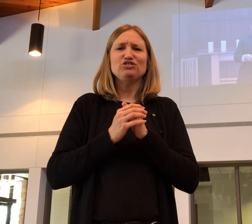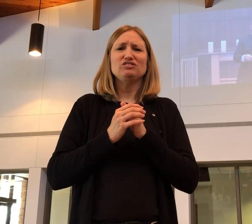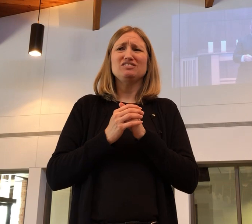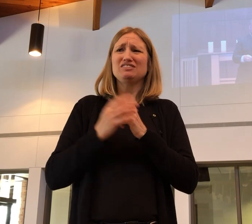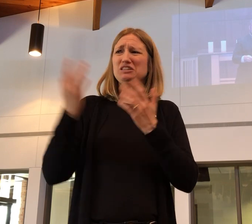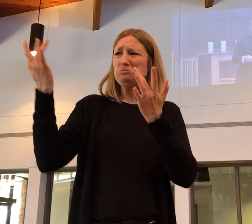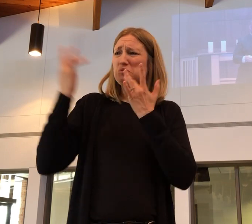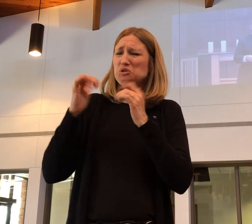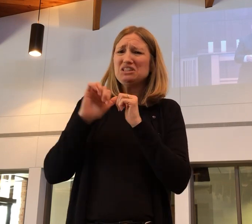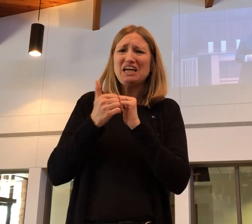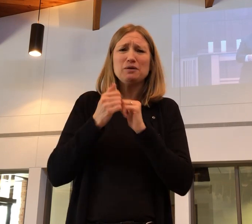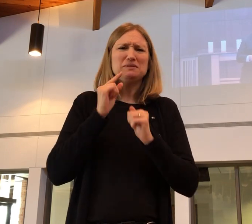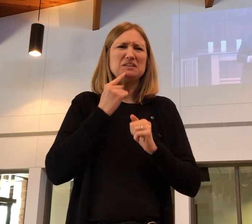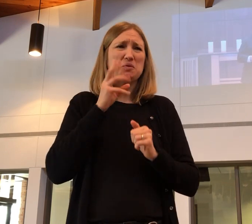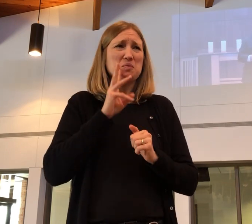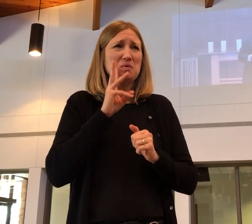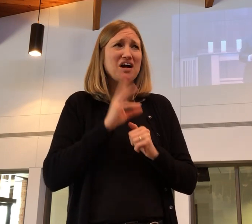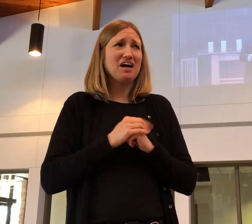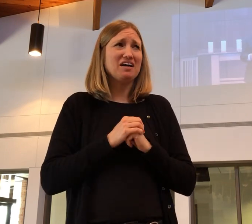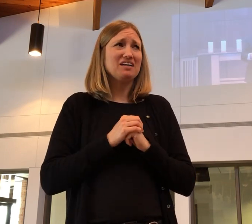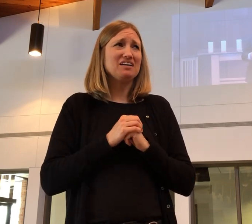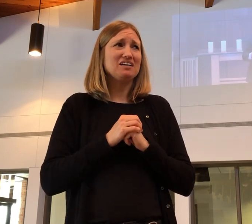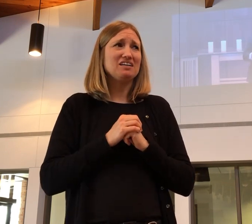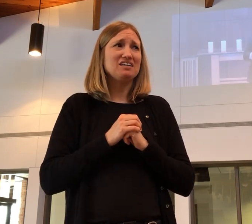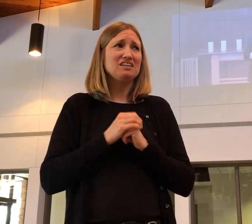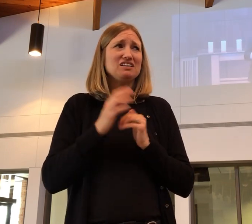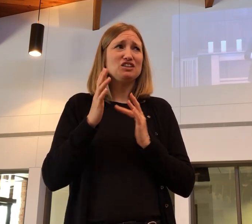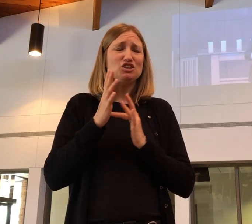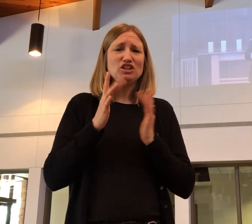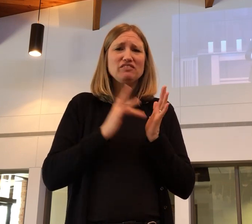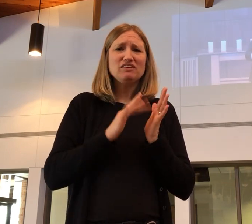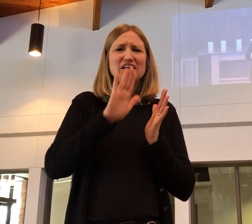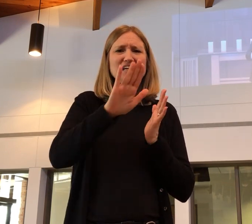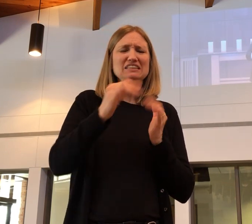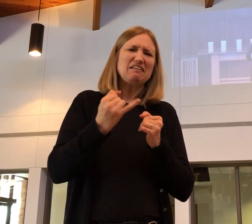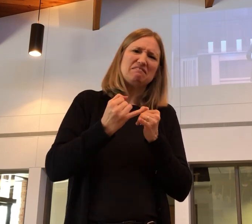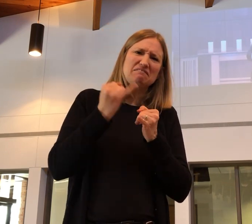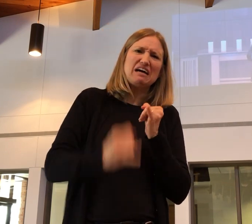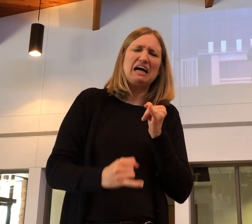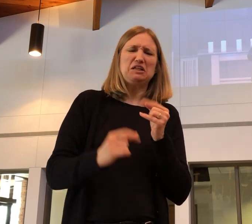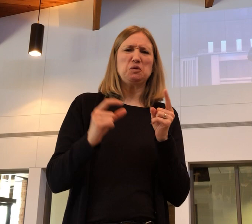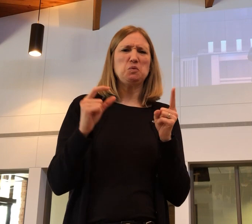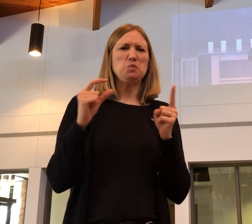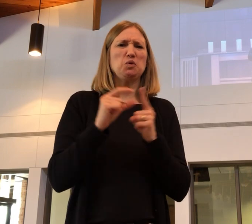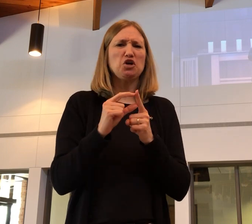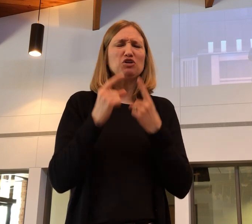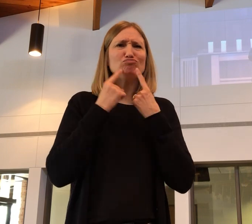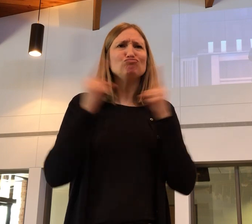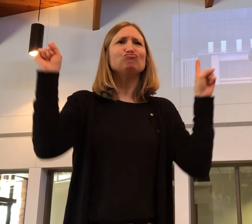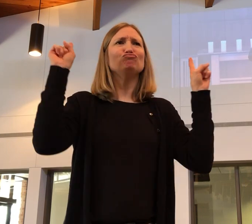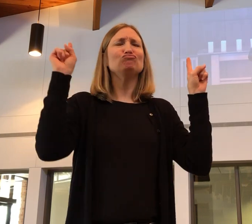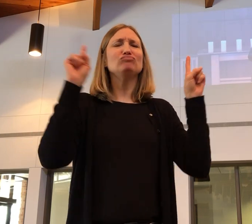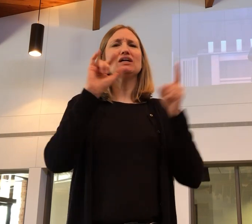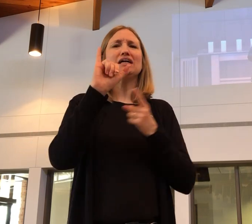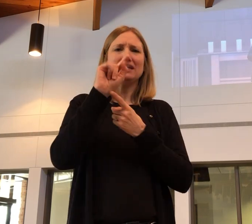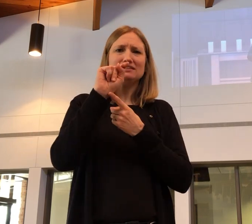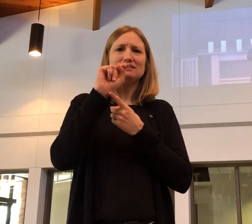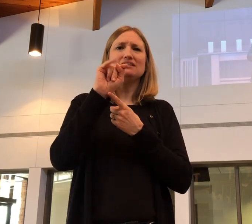sour wine. Jesus giving his final words and proclaiming it is finished.